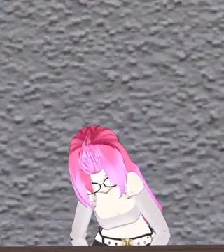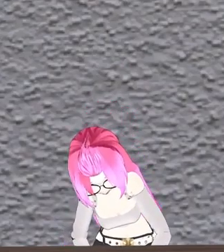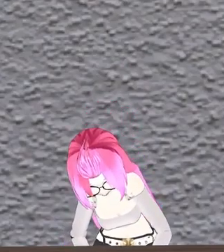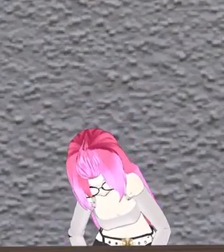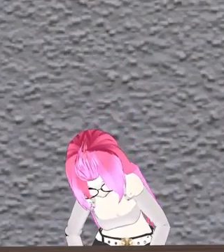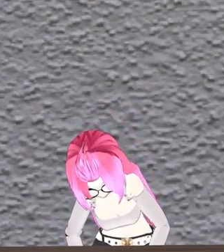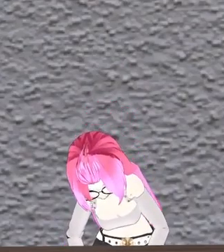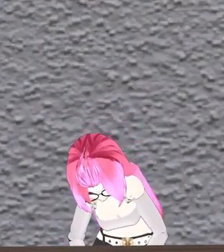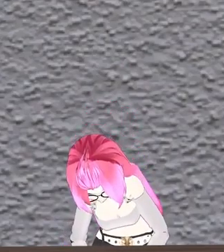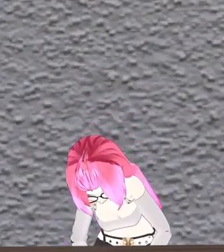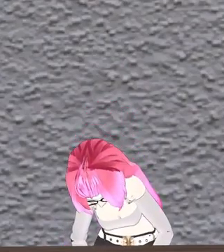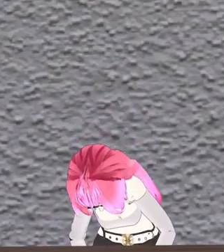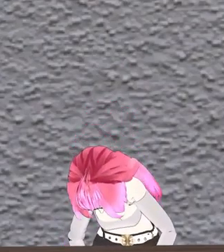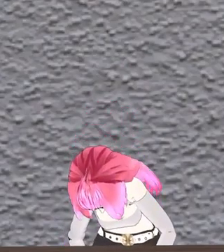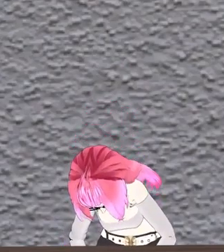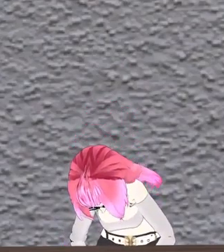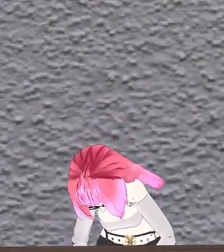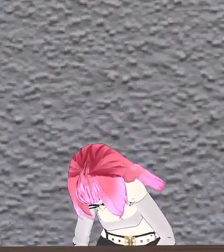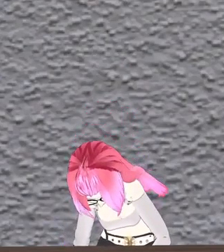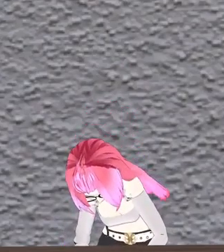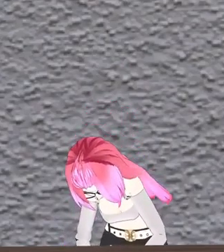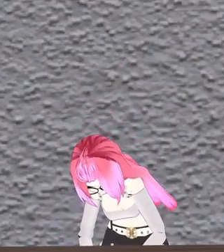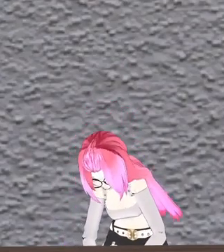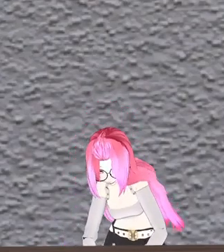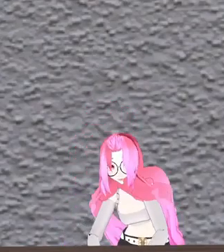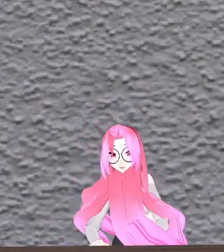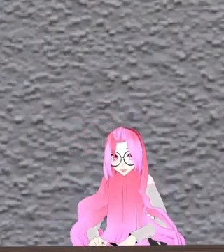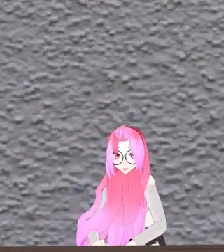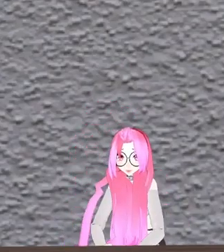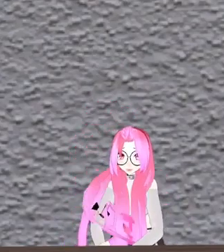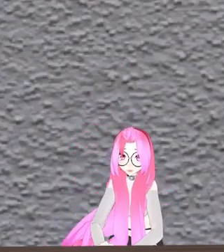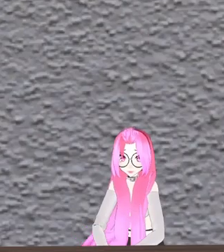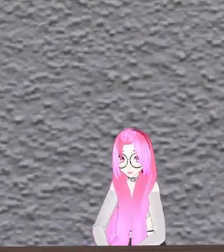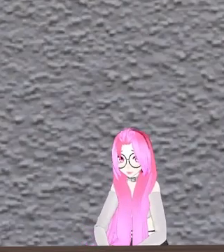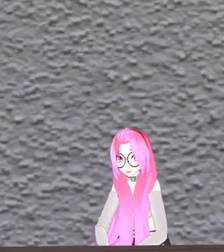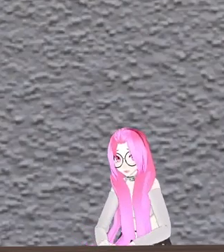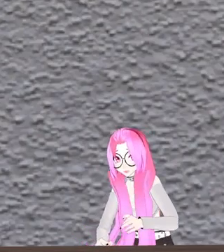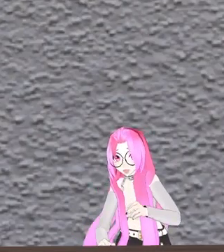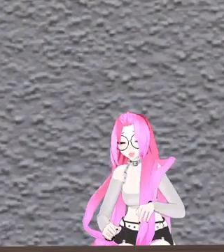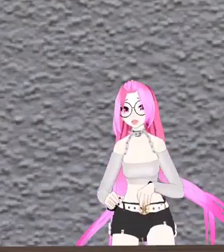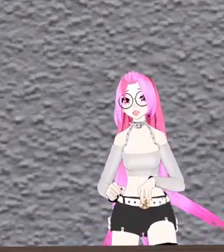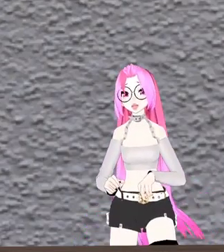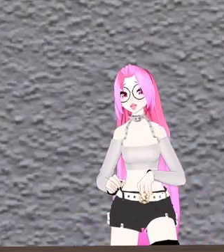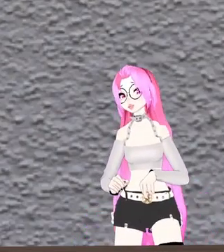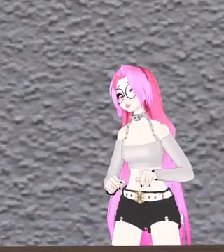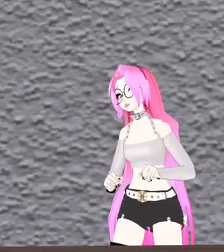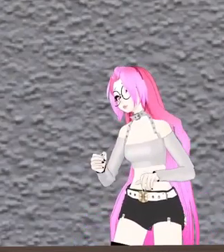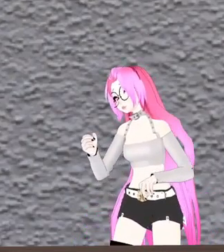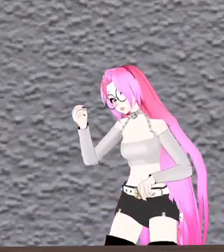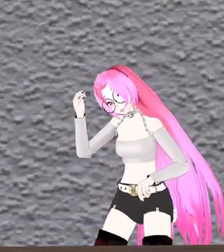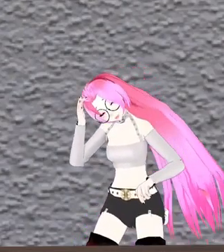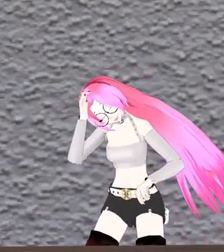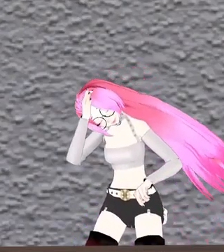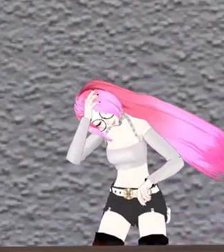say that. Yeah, as in finger spelling section. We can line people up to throw under the bus later, but right now. Oh my god.